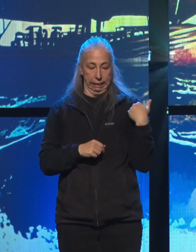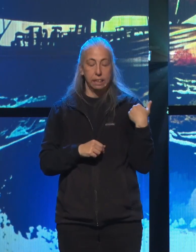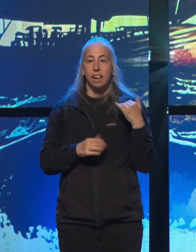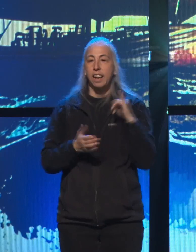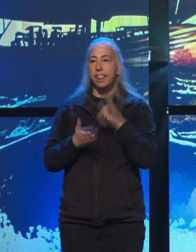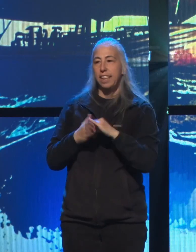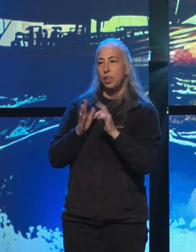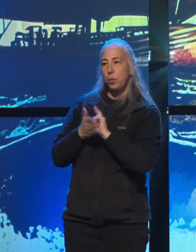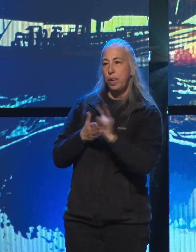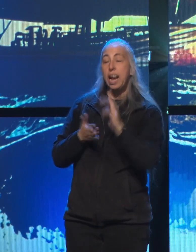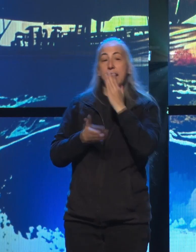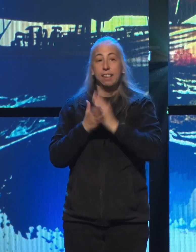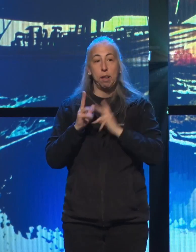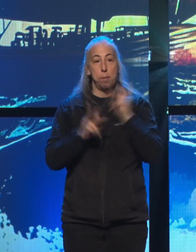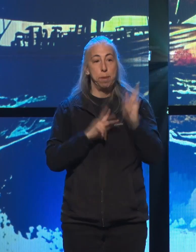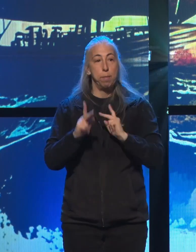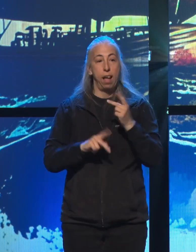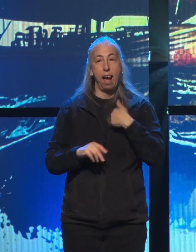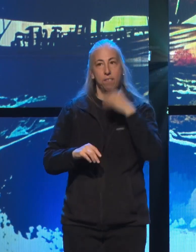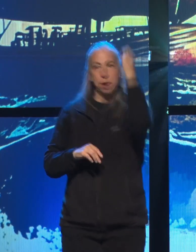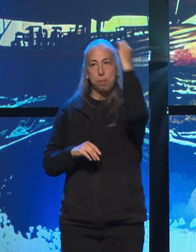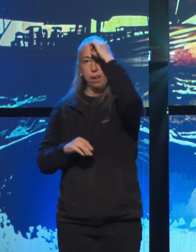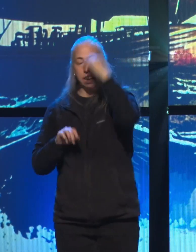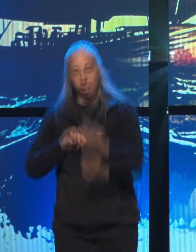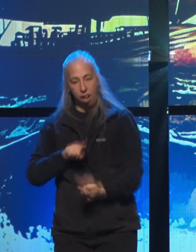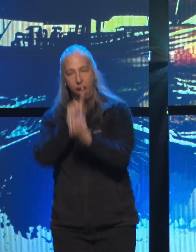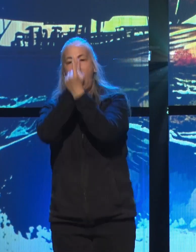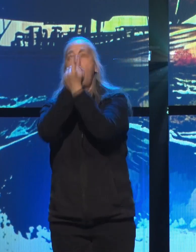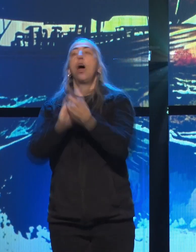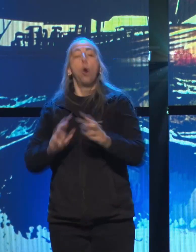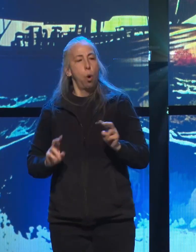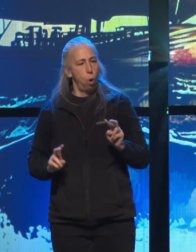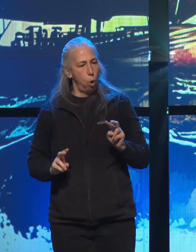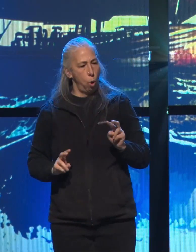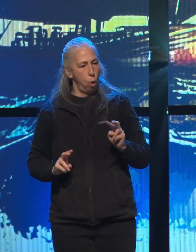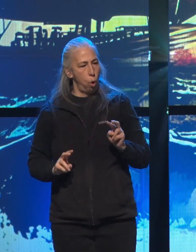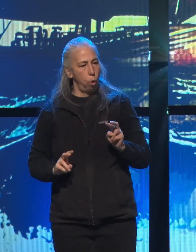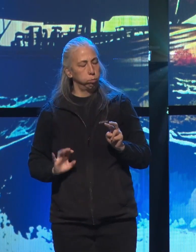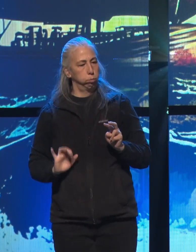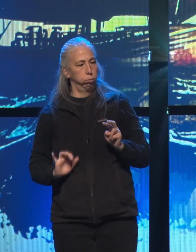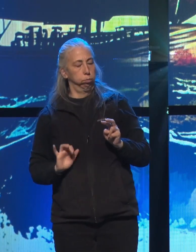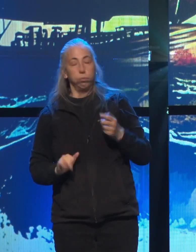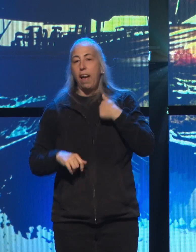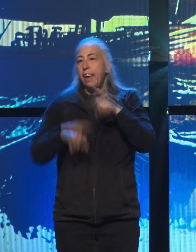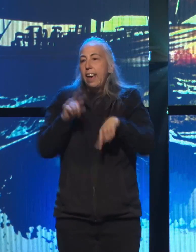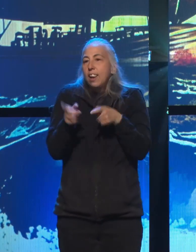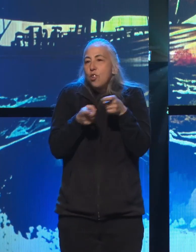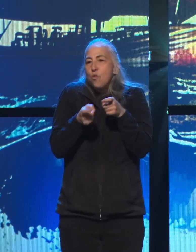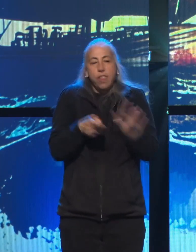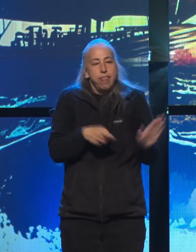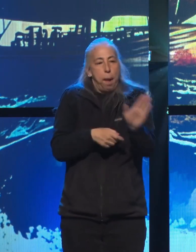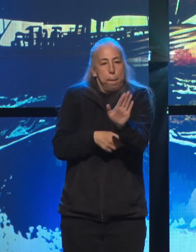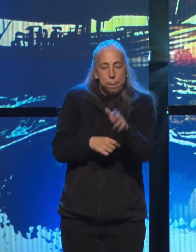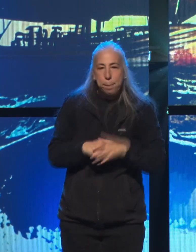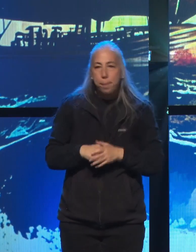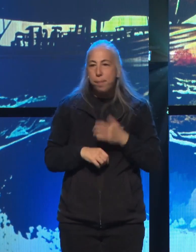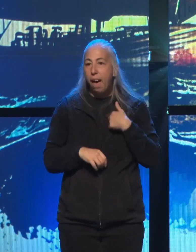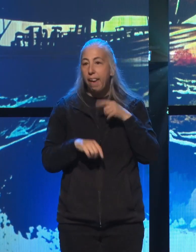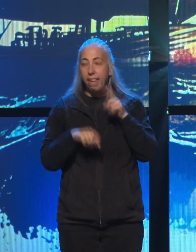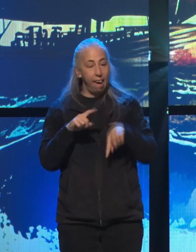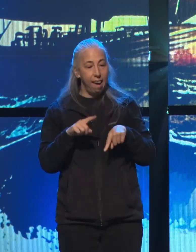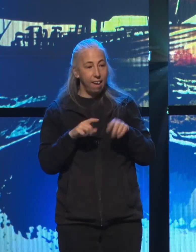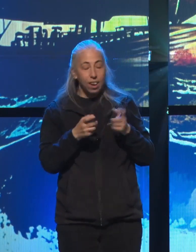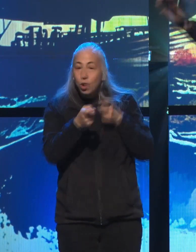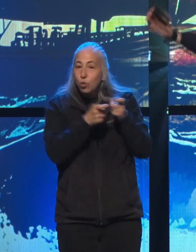some people's opinions about me were brought to my attention. I just can't control it. You can't do it. Can't control other people's